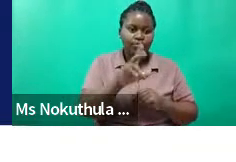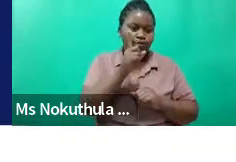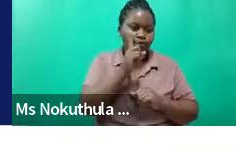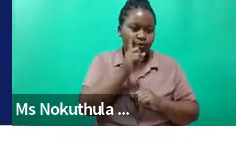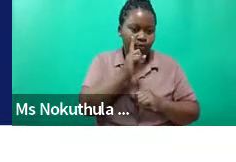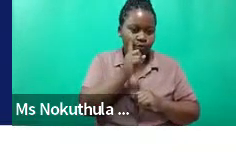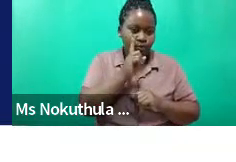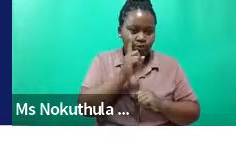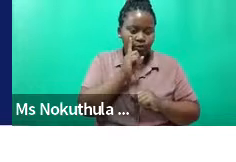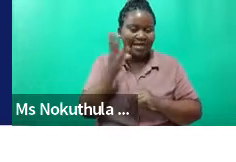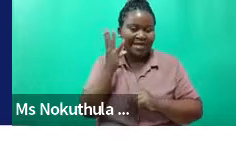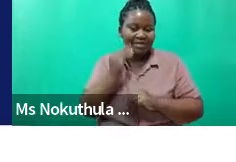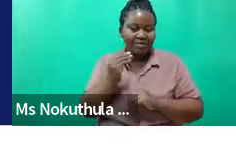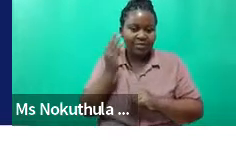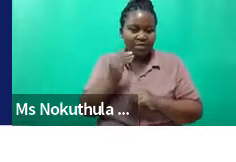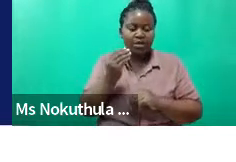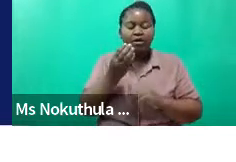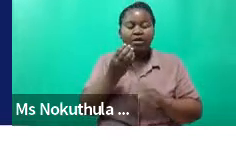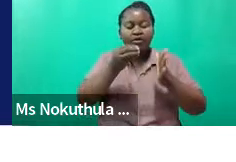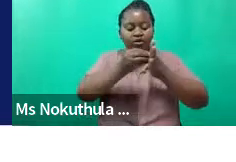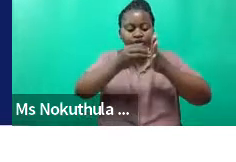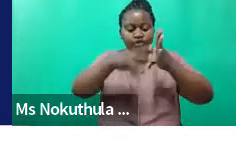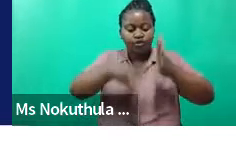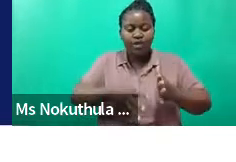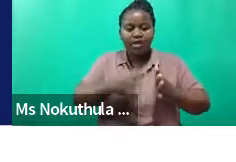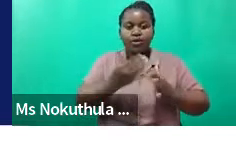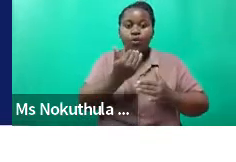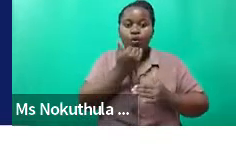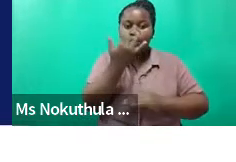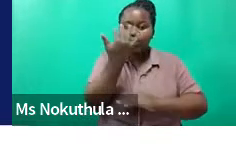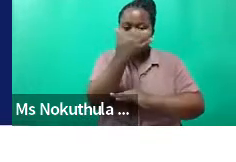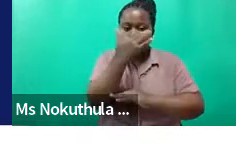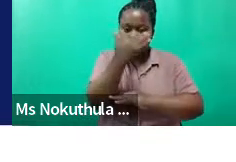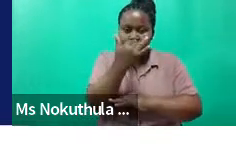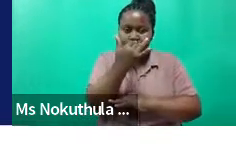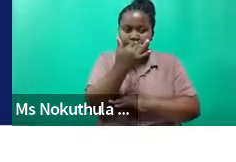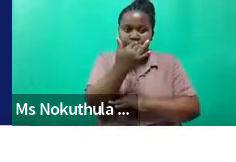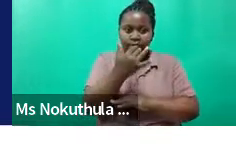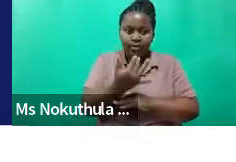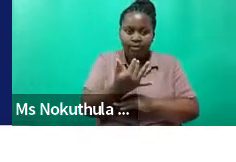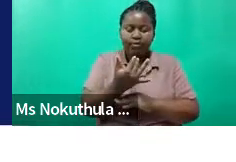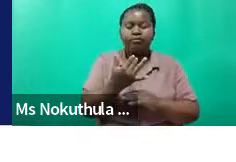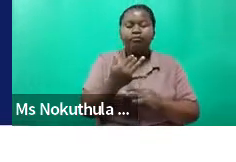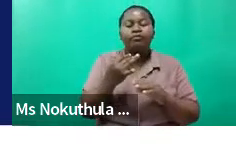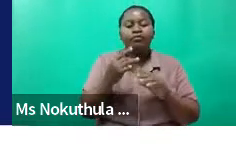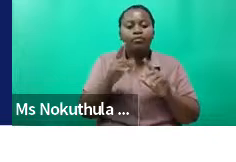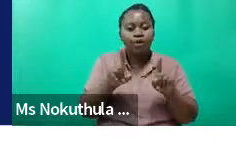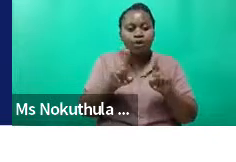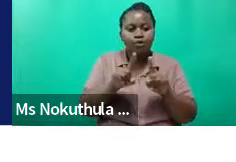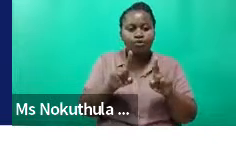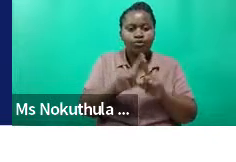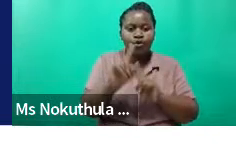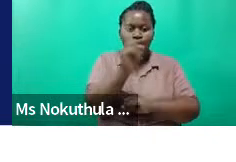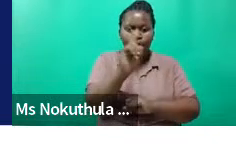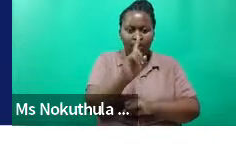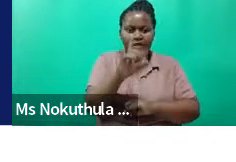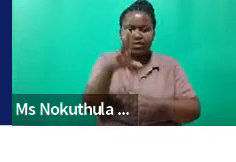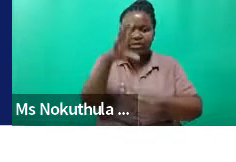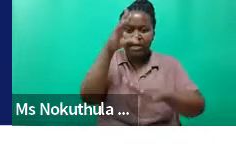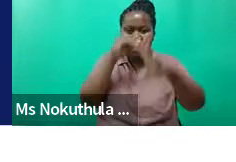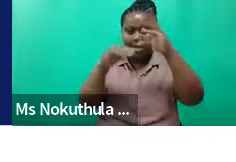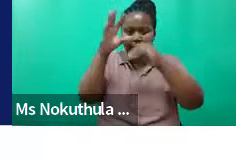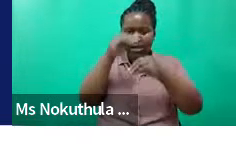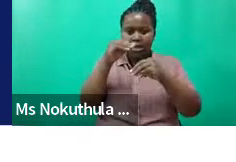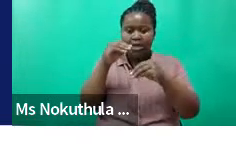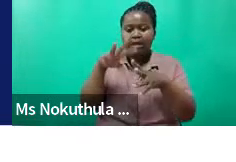experiences of a student who is partially sighted that is enrolled in our program, And what are the learning accommodations, the learning